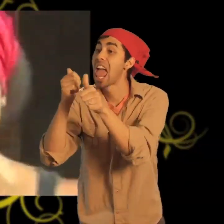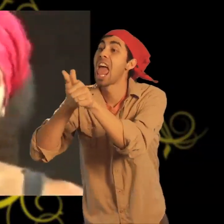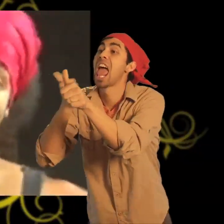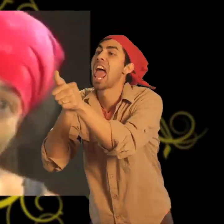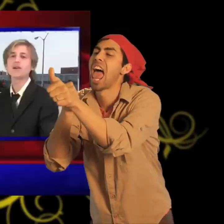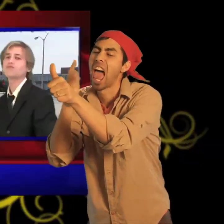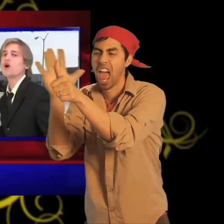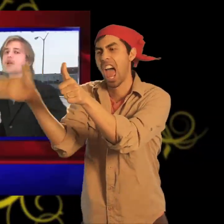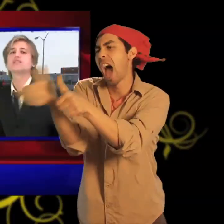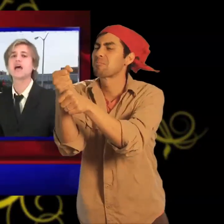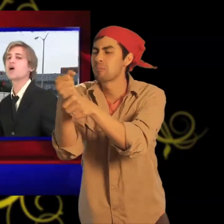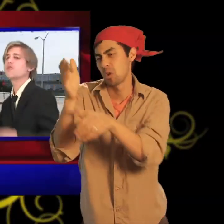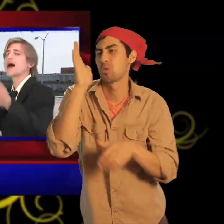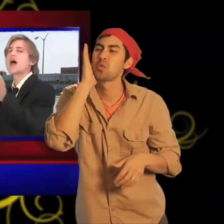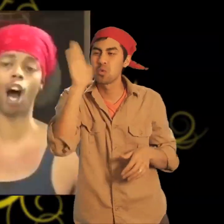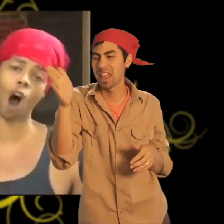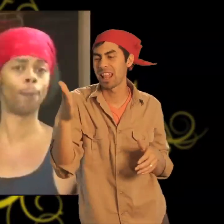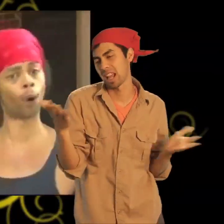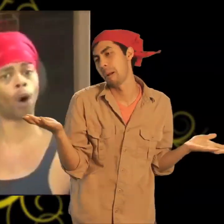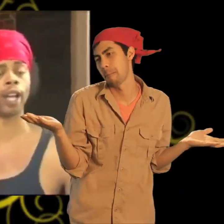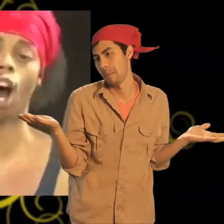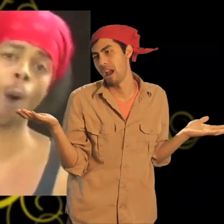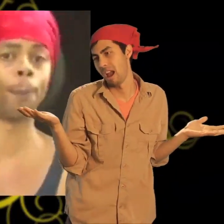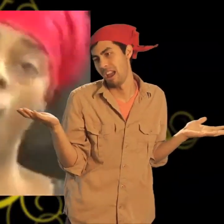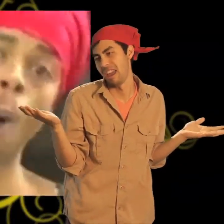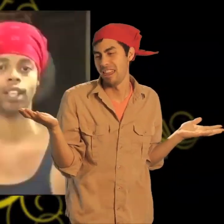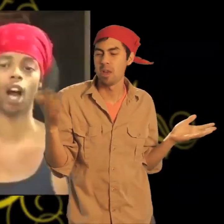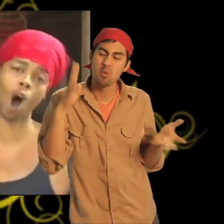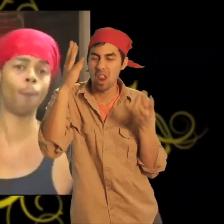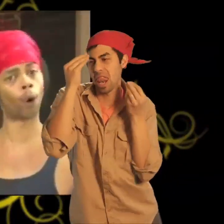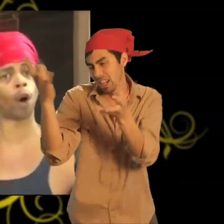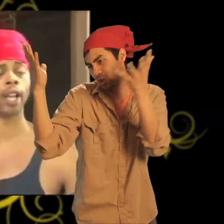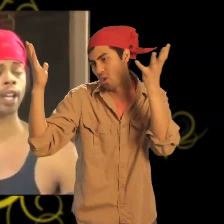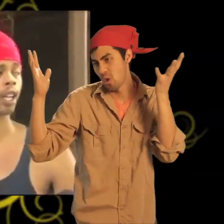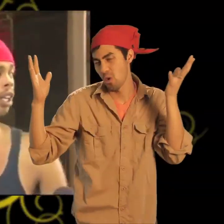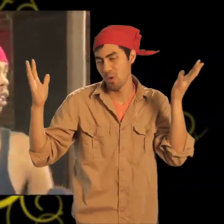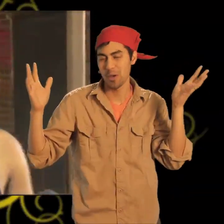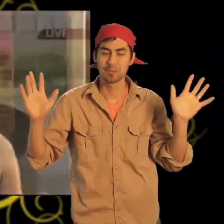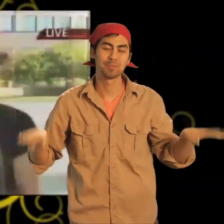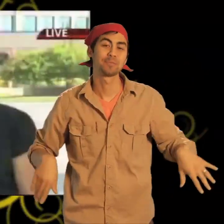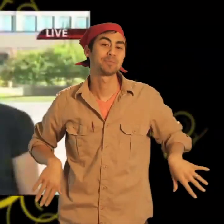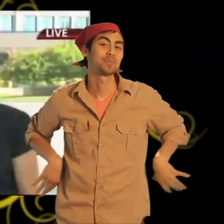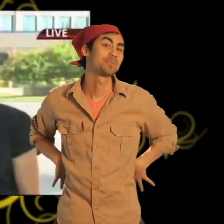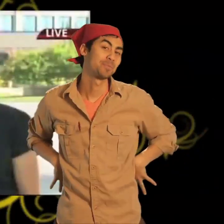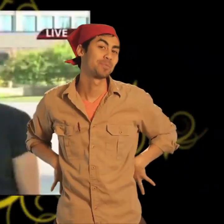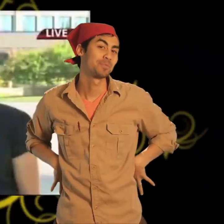run and tell that, run and tell that. Homeboy, home, home, homeboy.